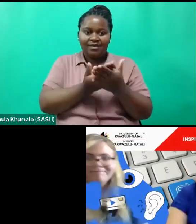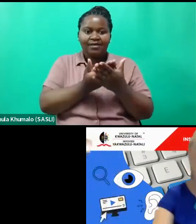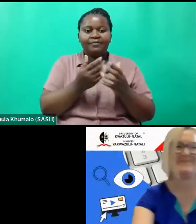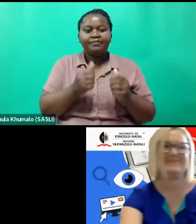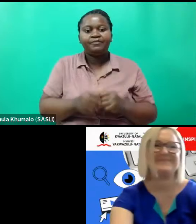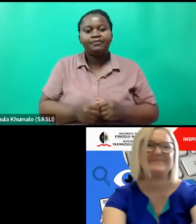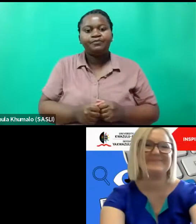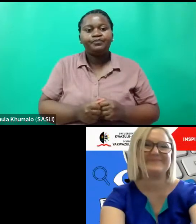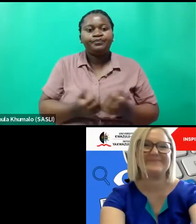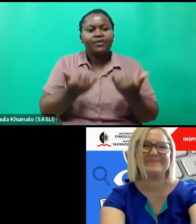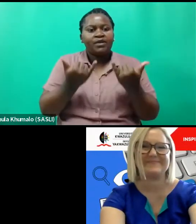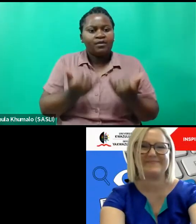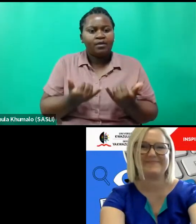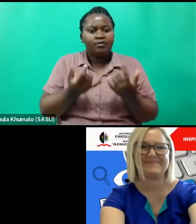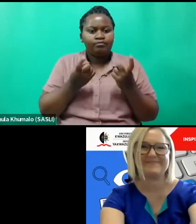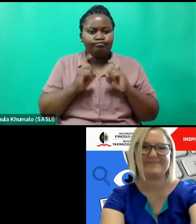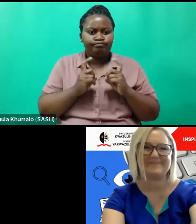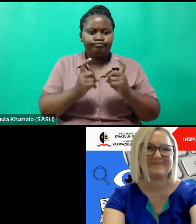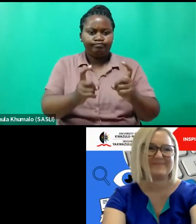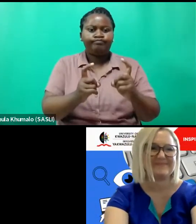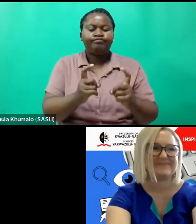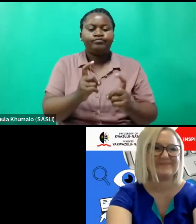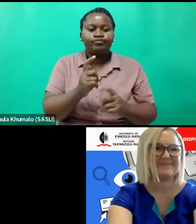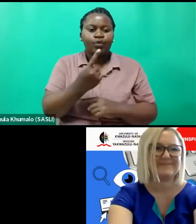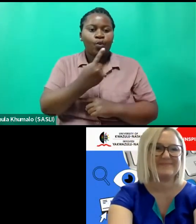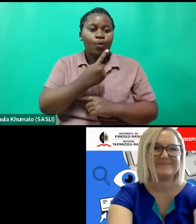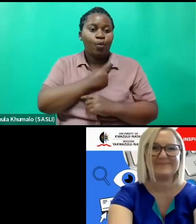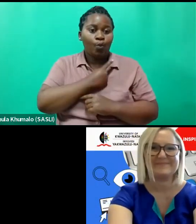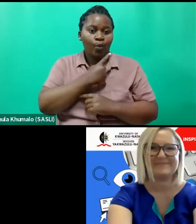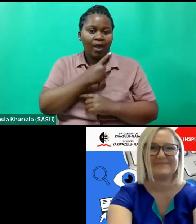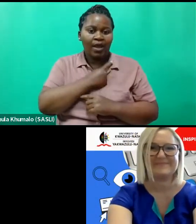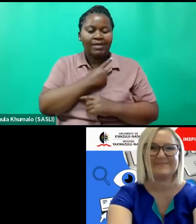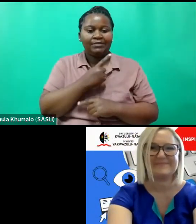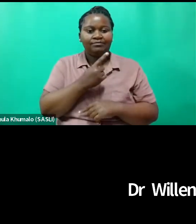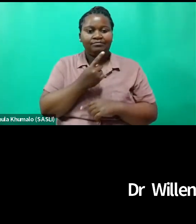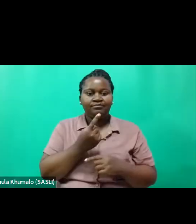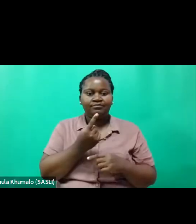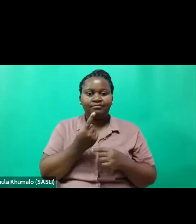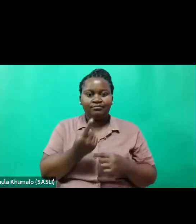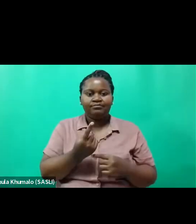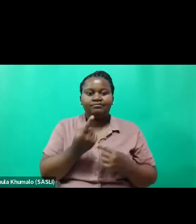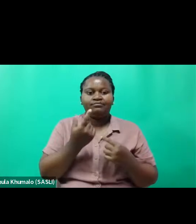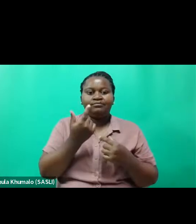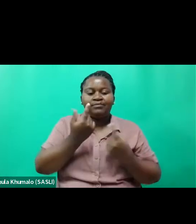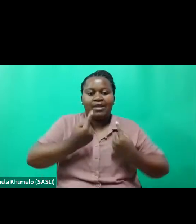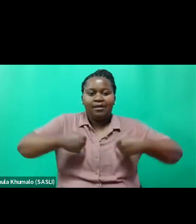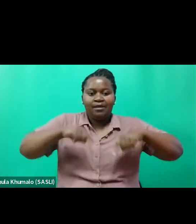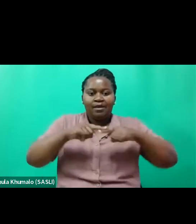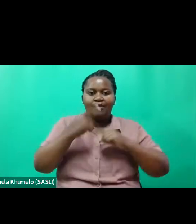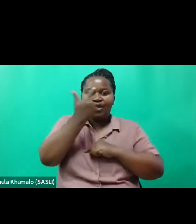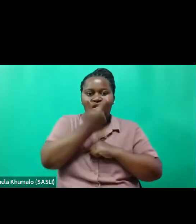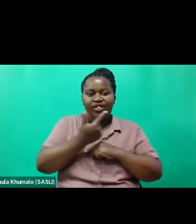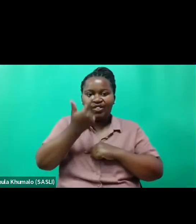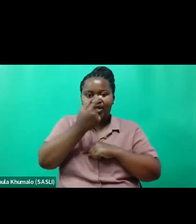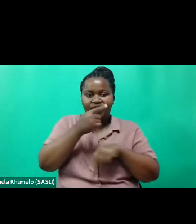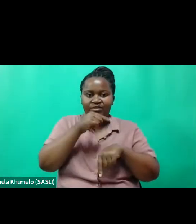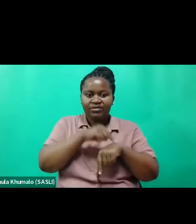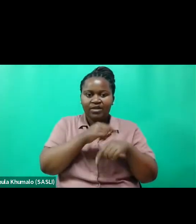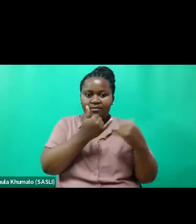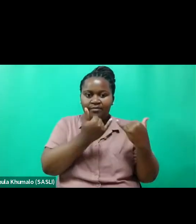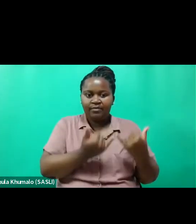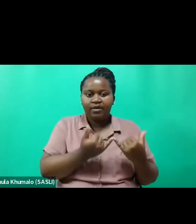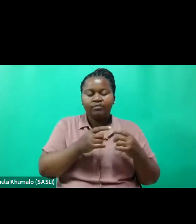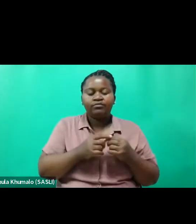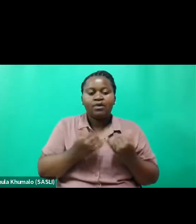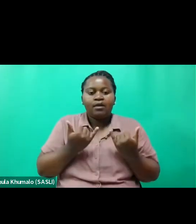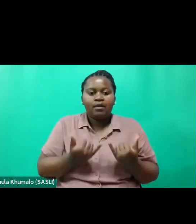Let us quickly rush because it's almost our lunch time. Let us quickly rush to the